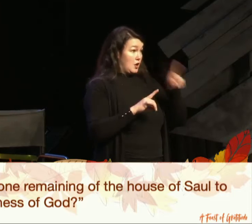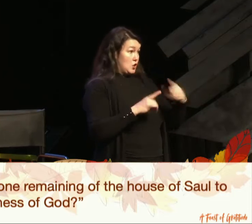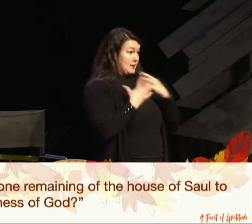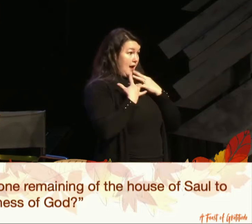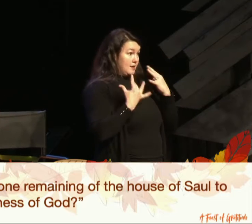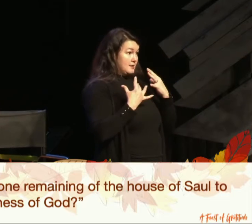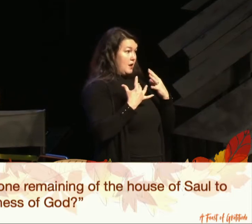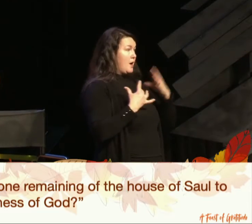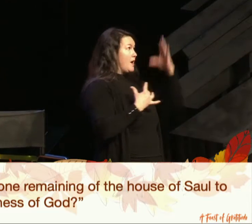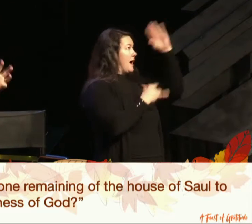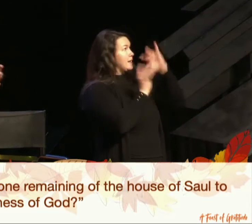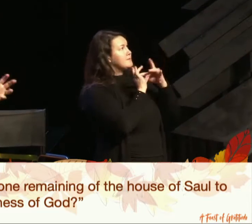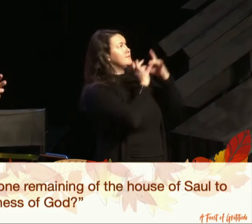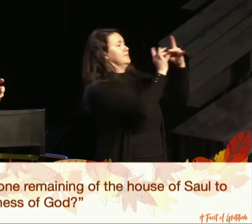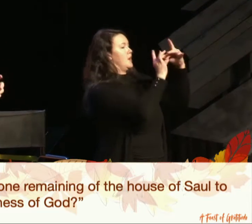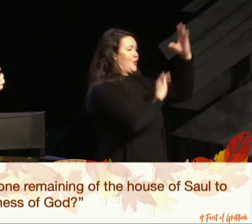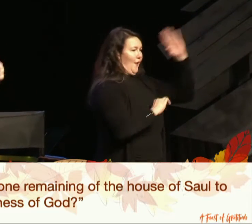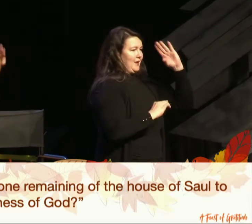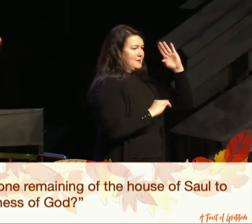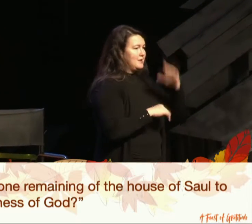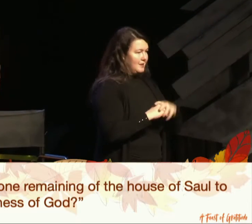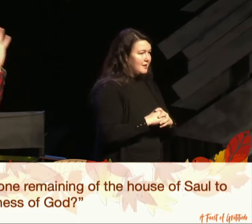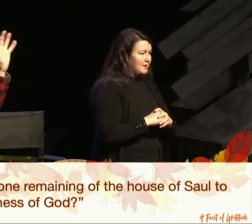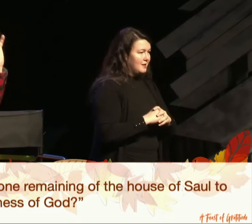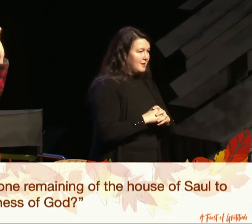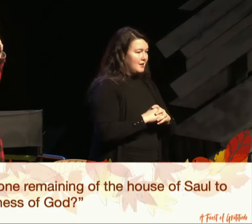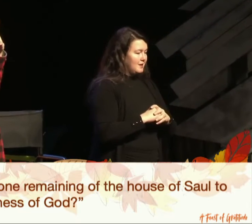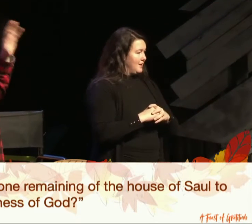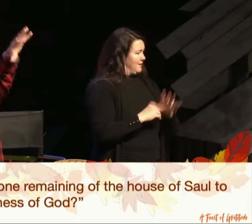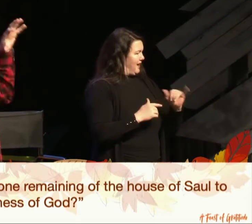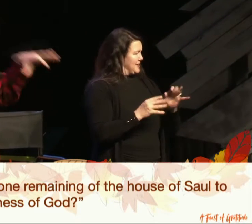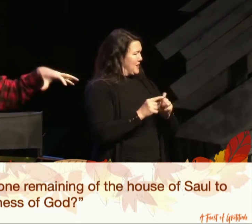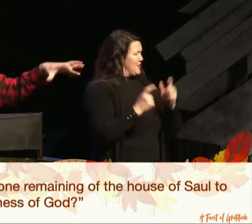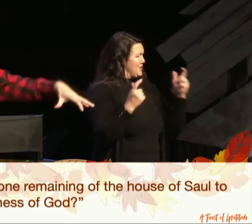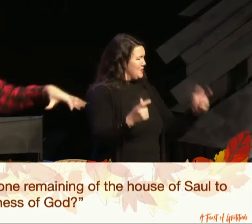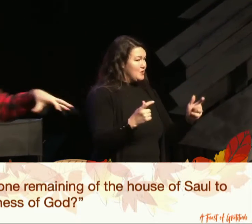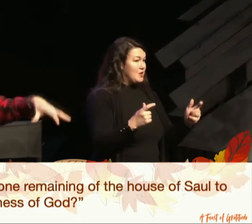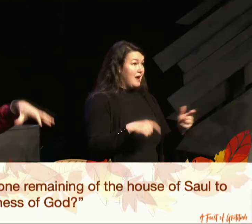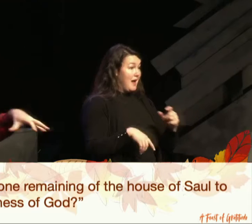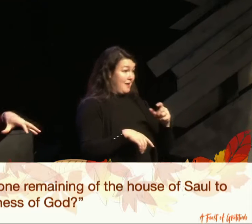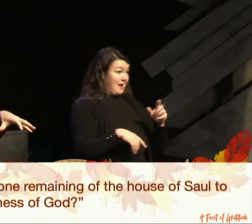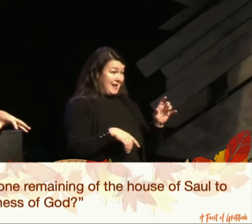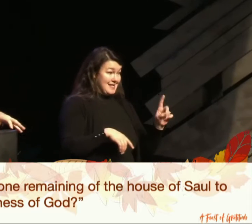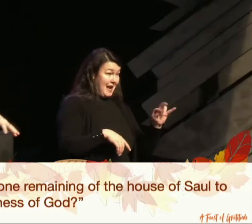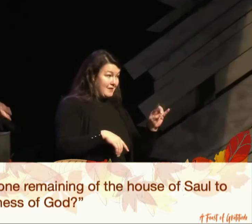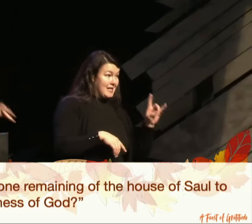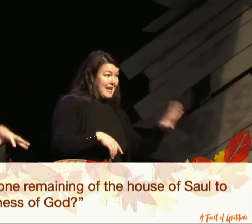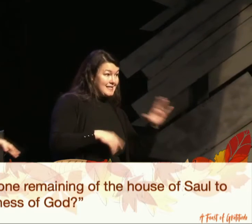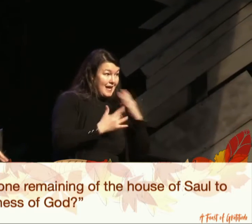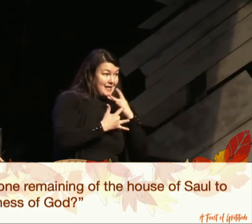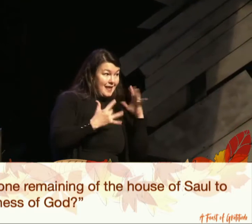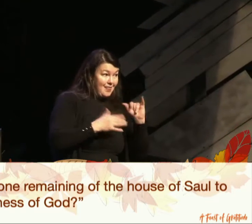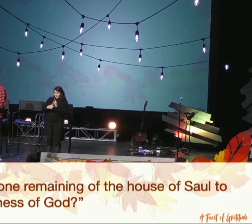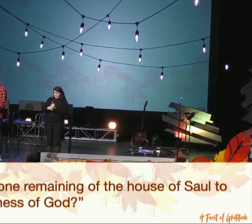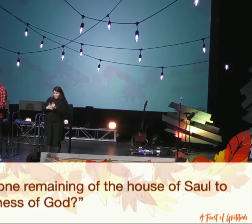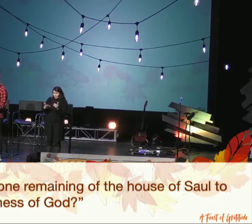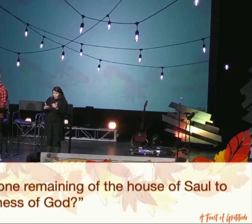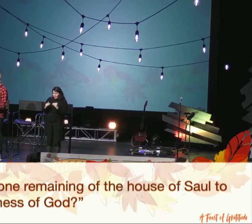kindness of God. And here's what I want to say. This is huge. David's kindness in that moment was